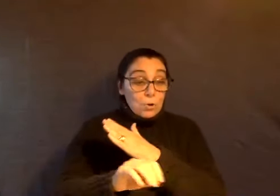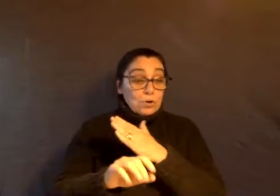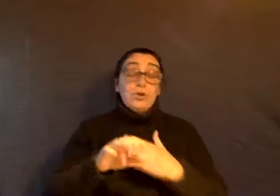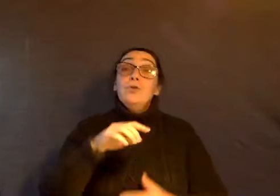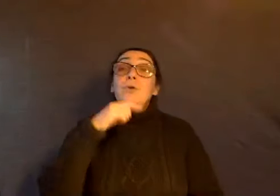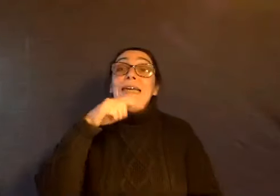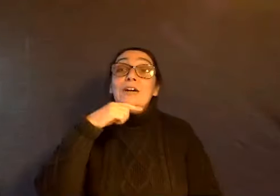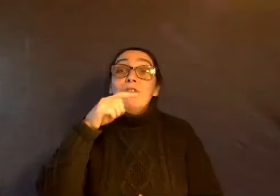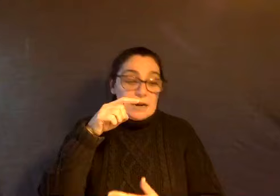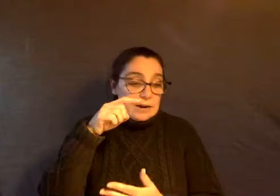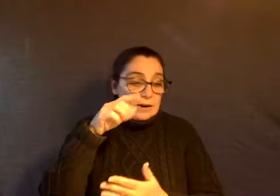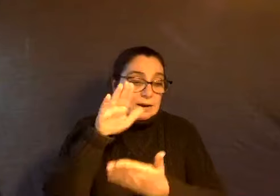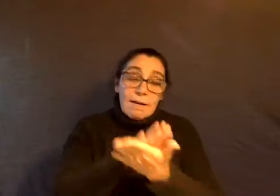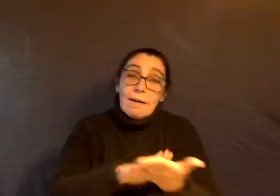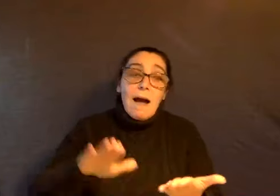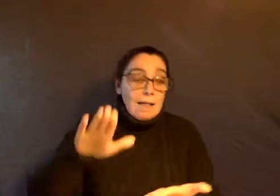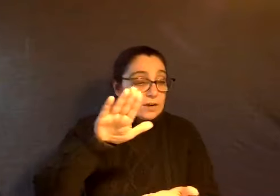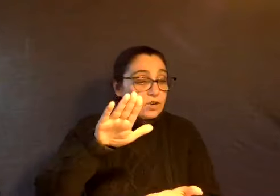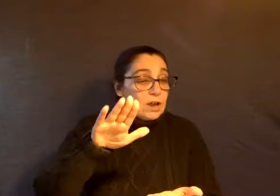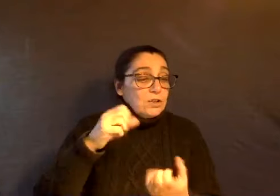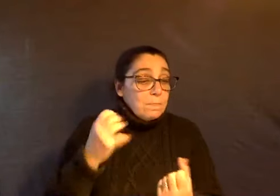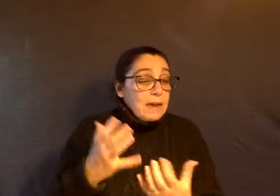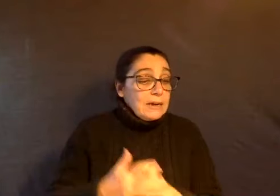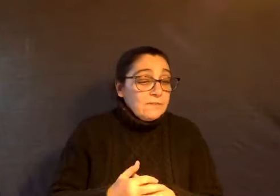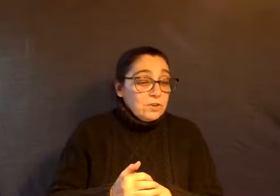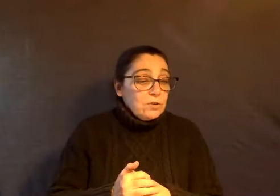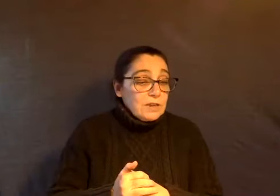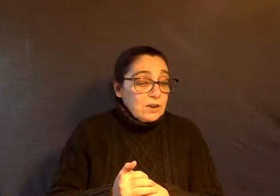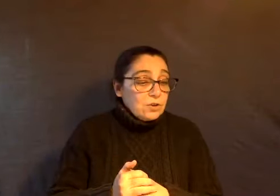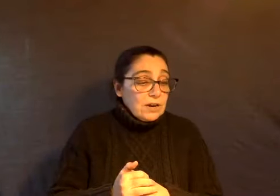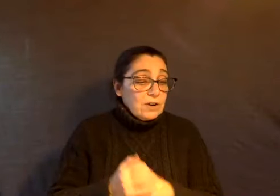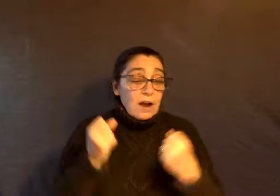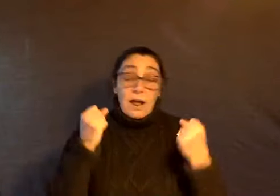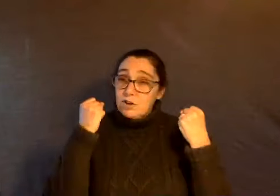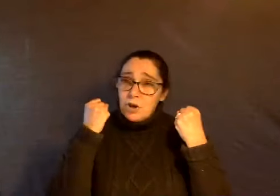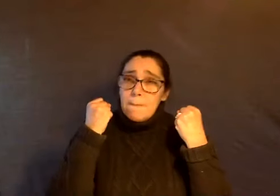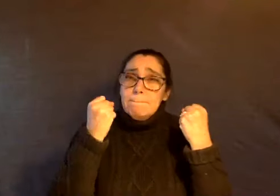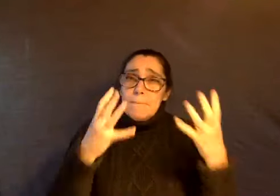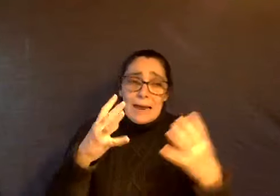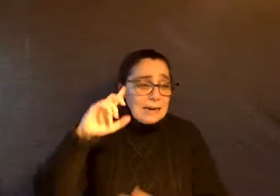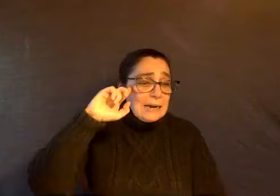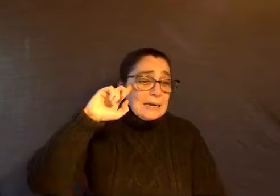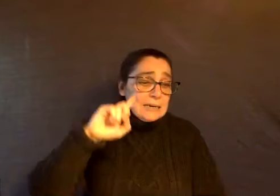Go to hearing college. So many deaf students enter hearing college. Many